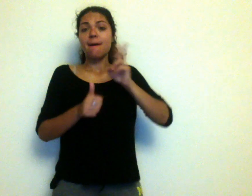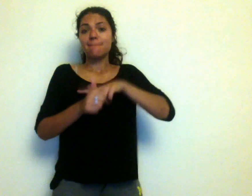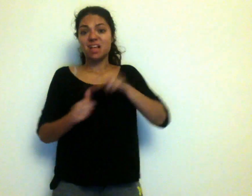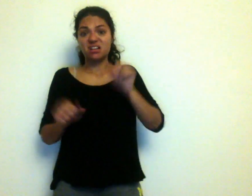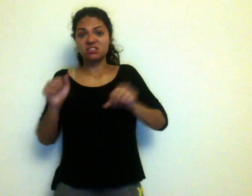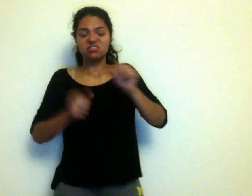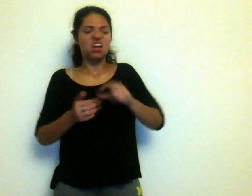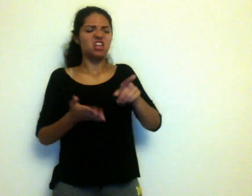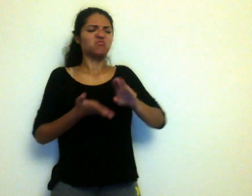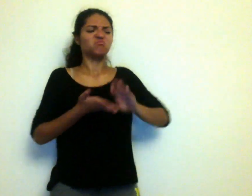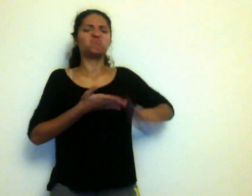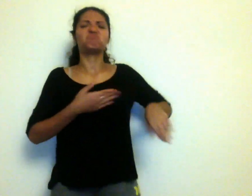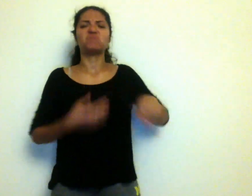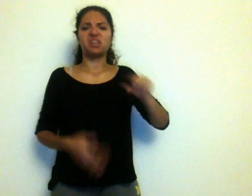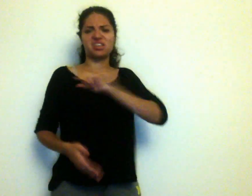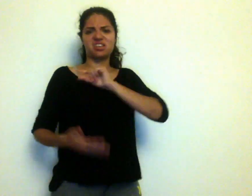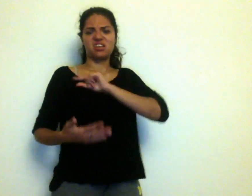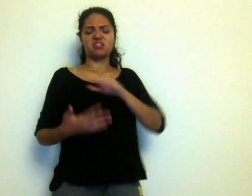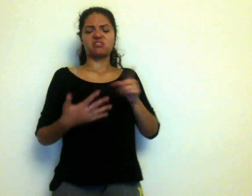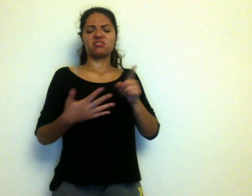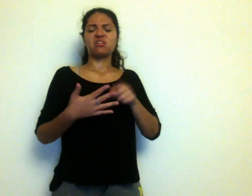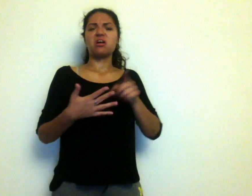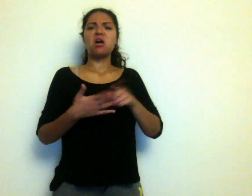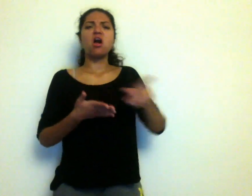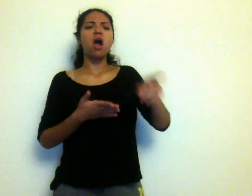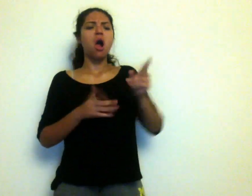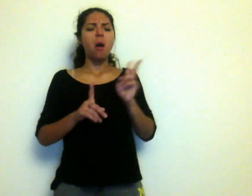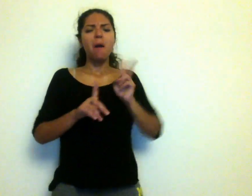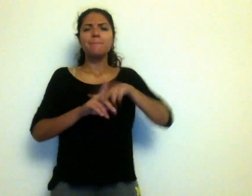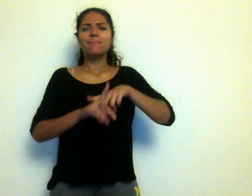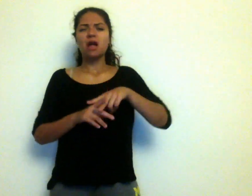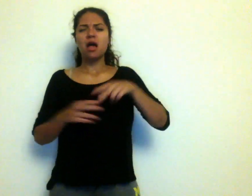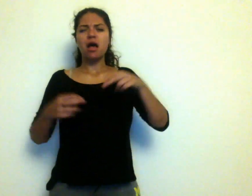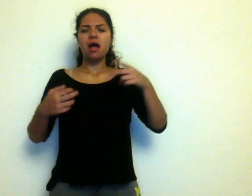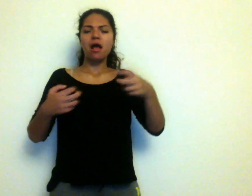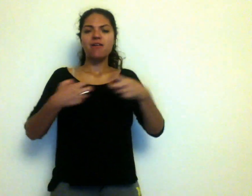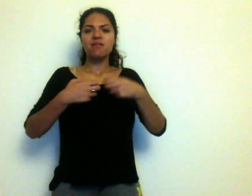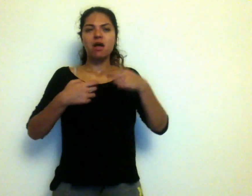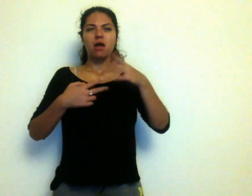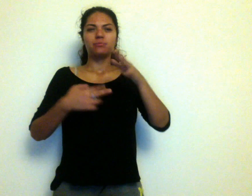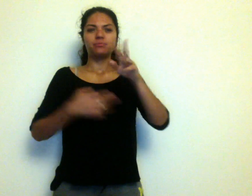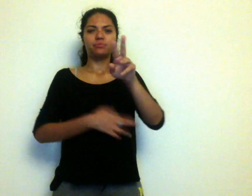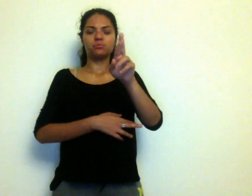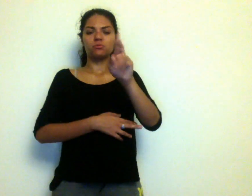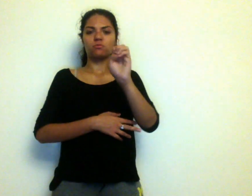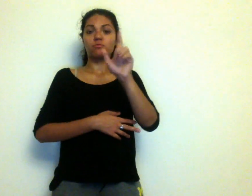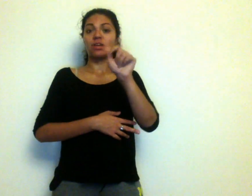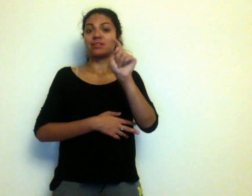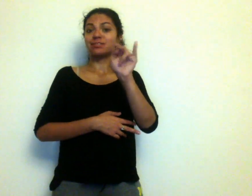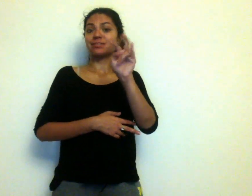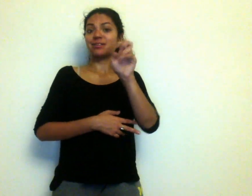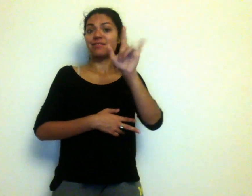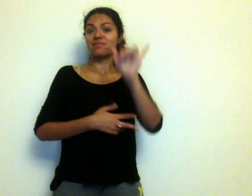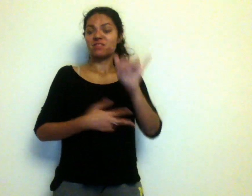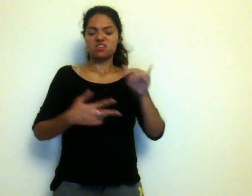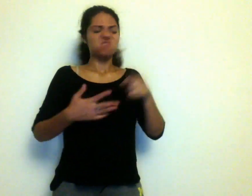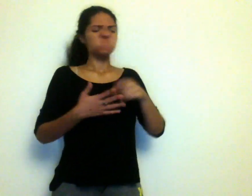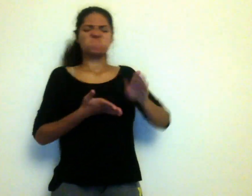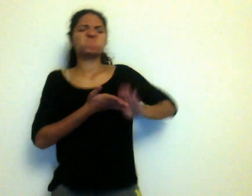moved to physical science motif, exit providence. So you have lost the creator, you have lost the provider, you have lost the morality, and it all